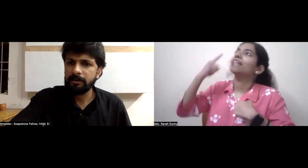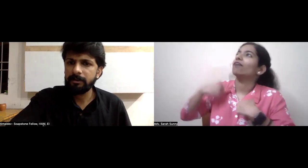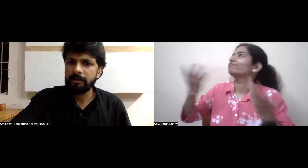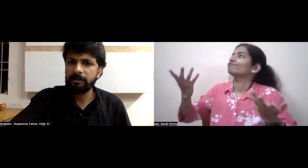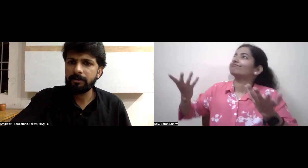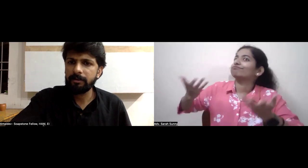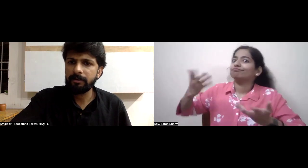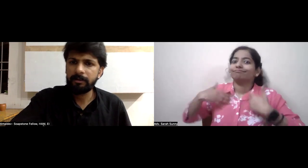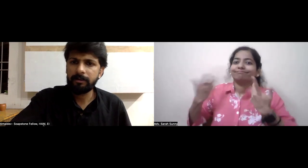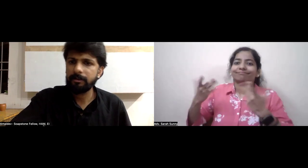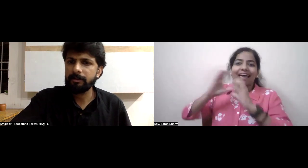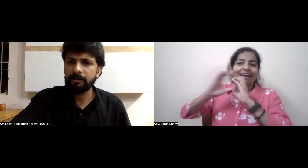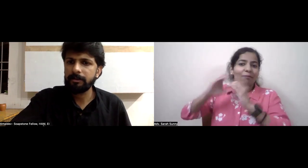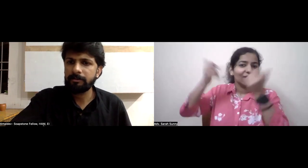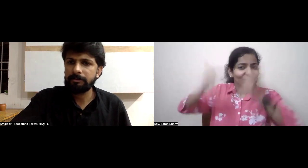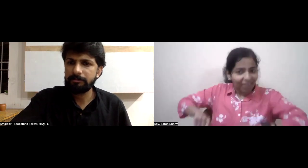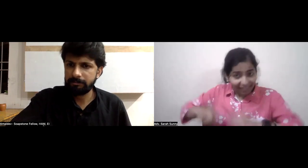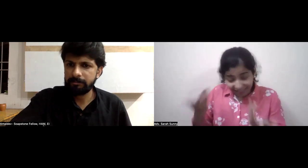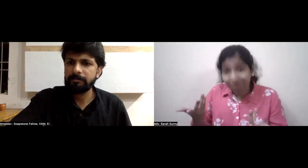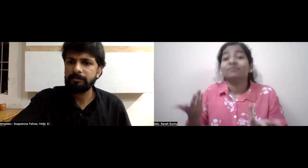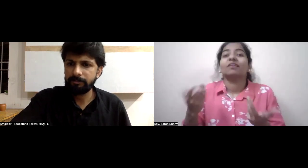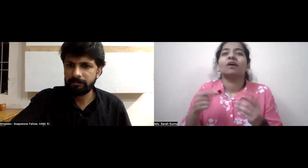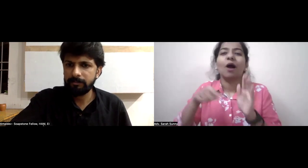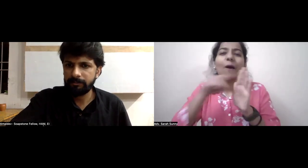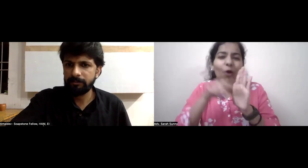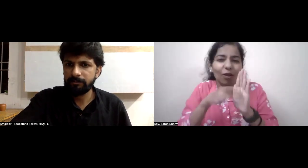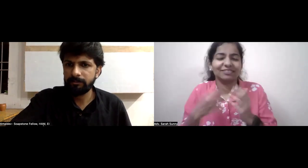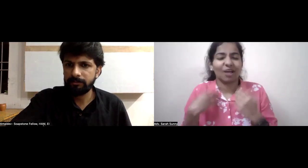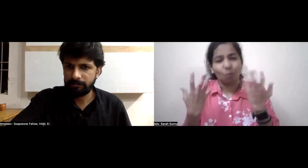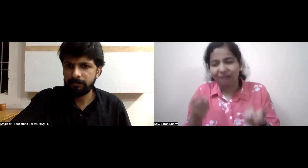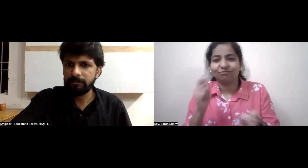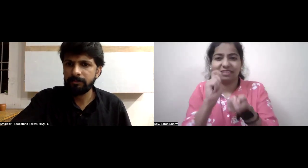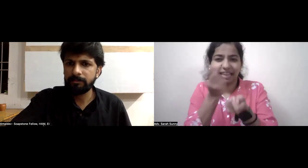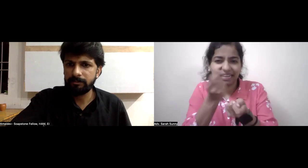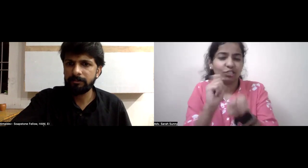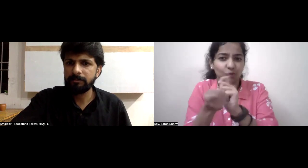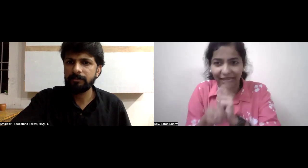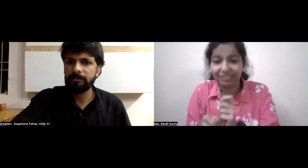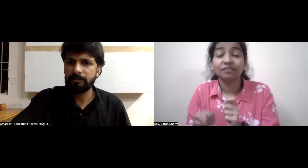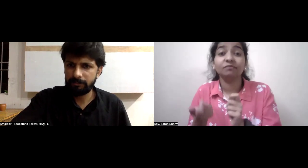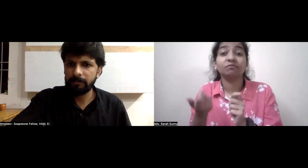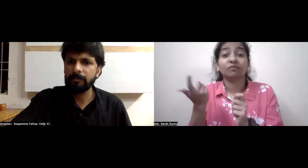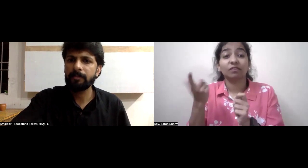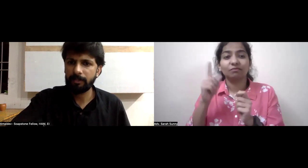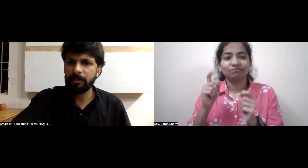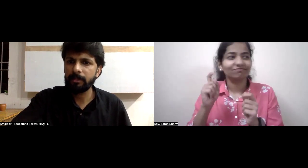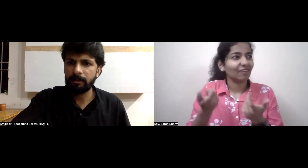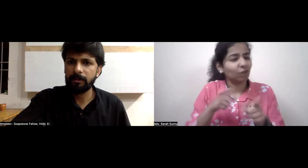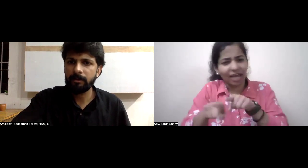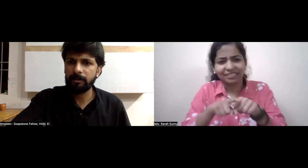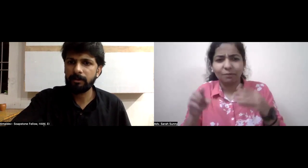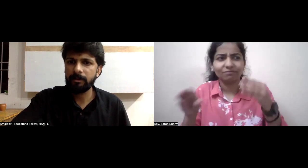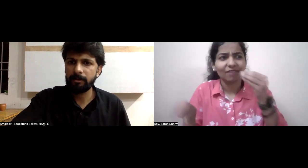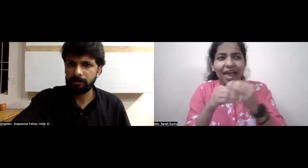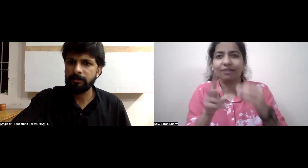situations, so deaf just end up saying I'm deaf, and that closes up all communication